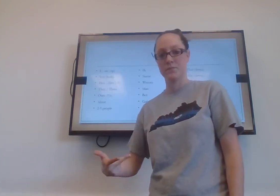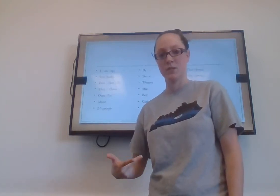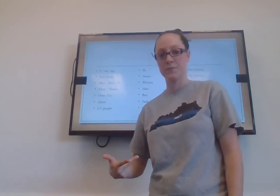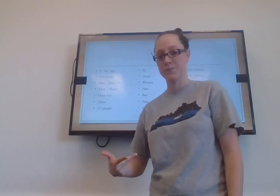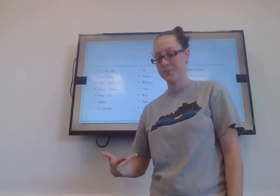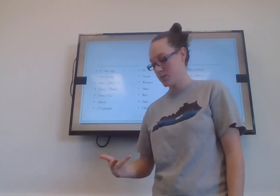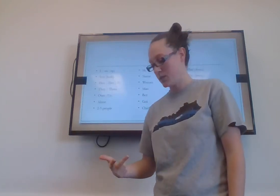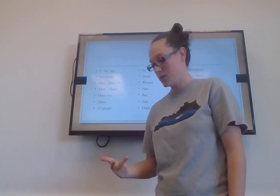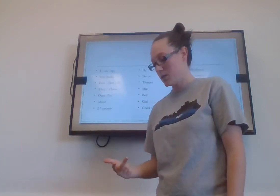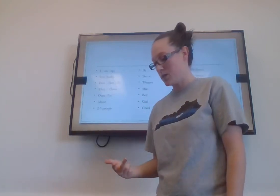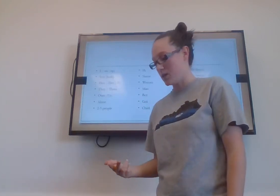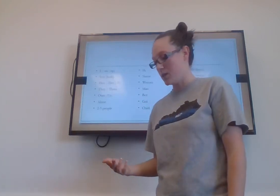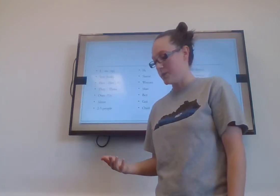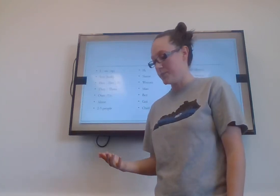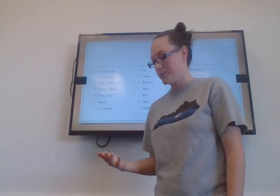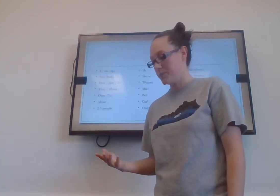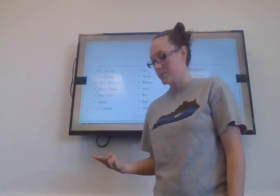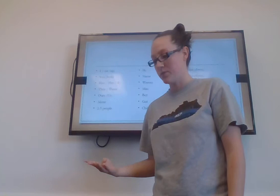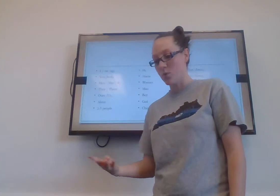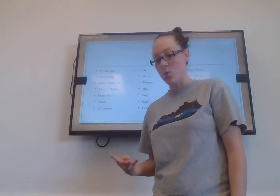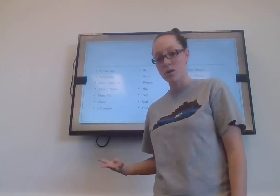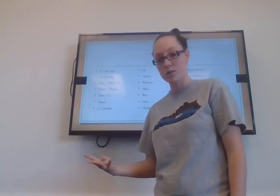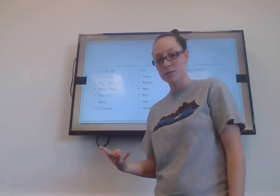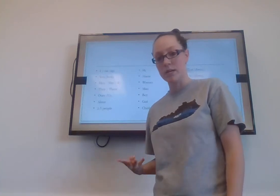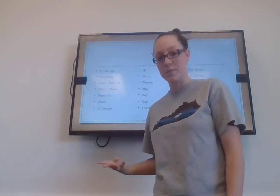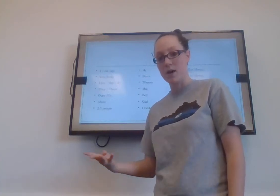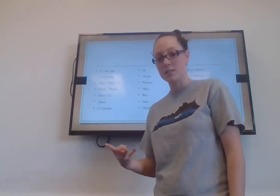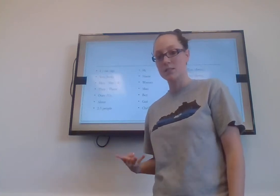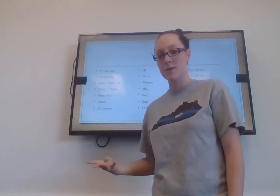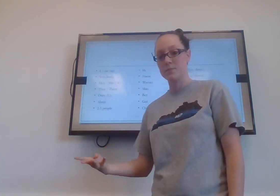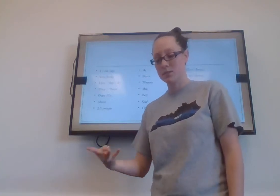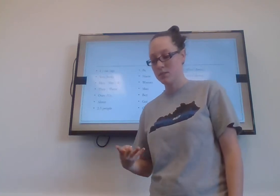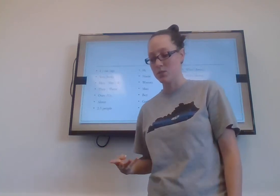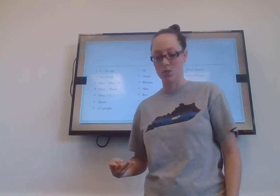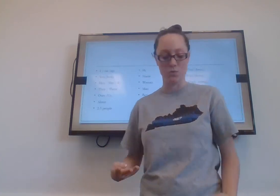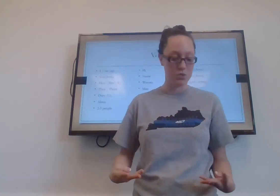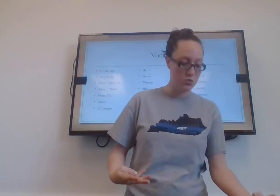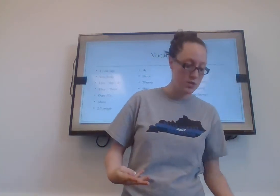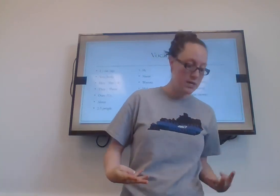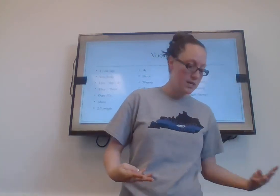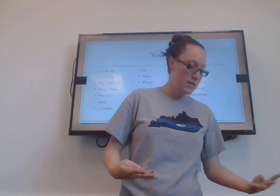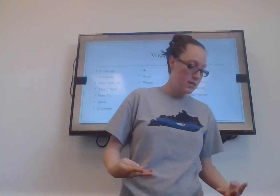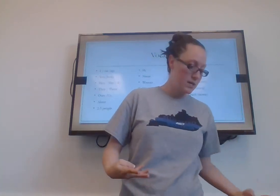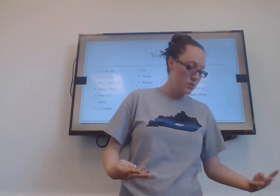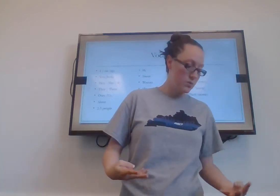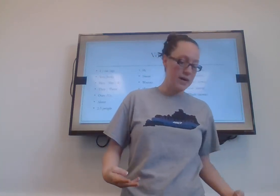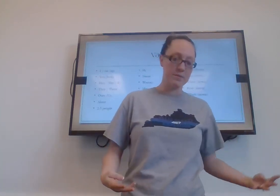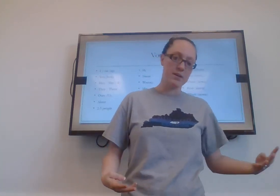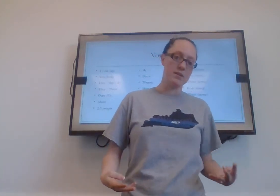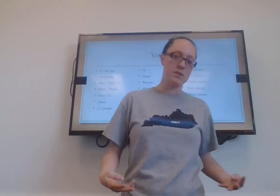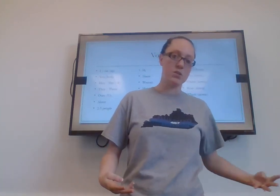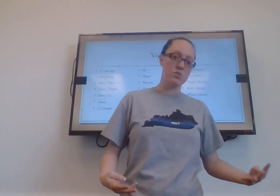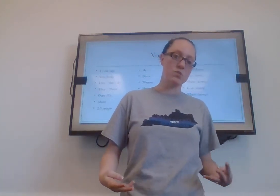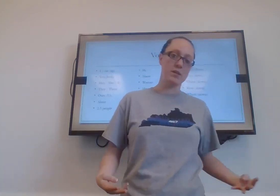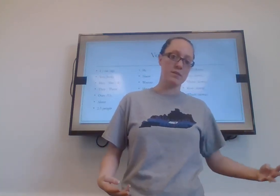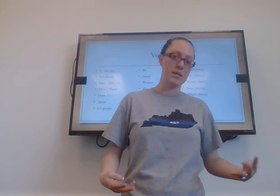us. Okay. 4, same concept. So you would do it either way. I'm not huge on my left